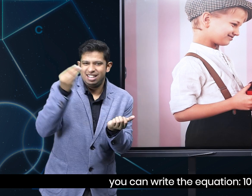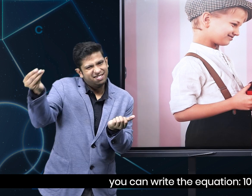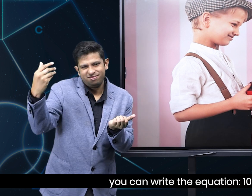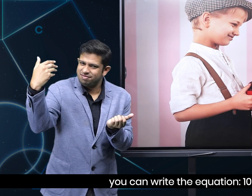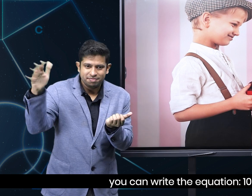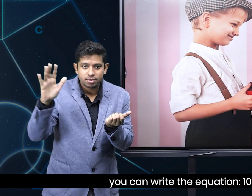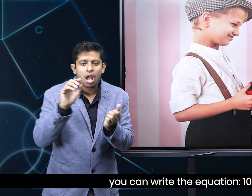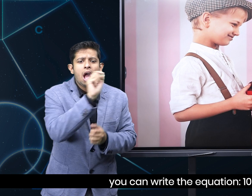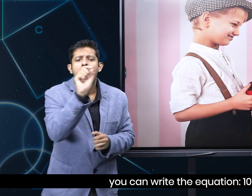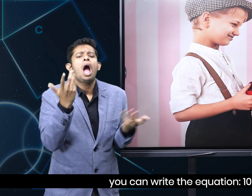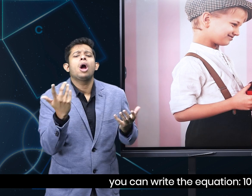7.